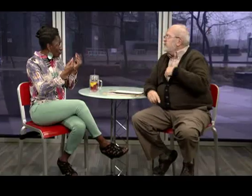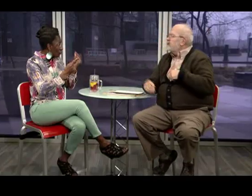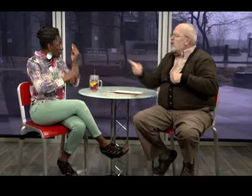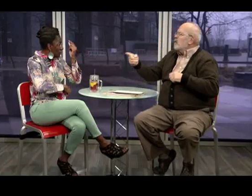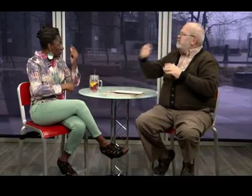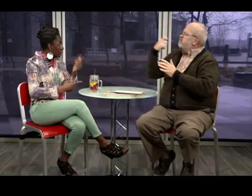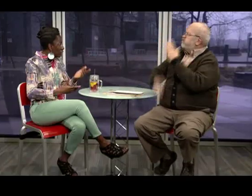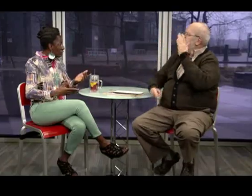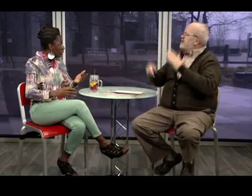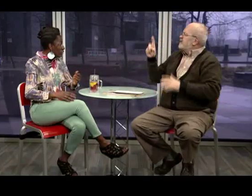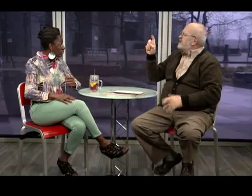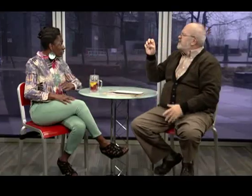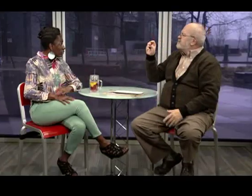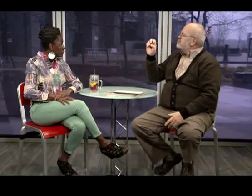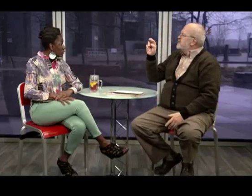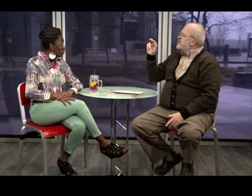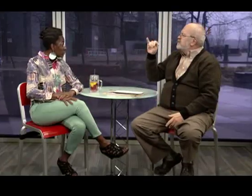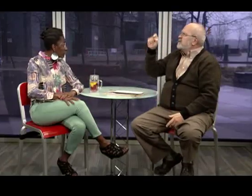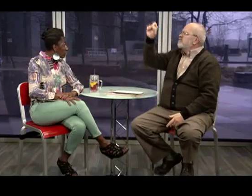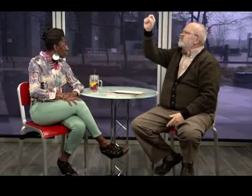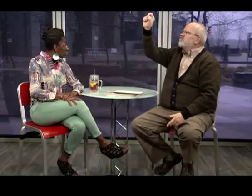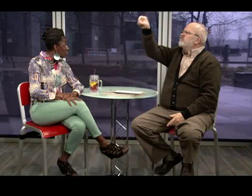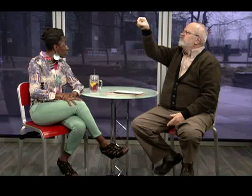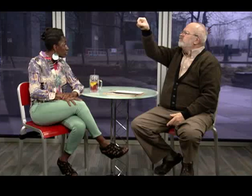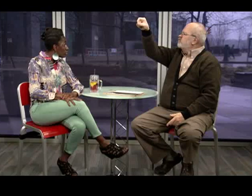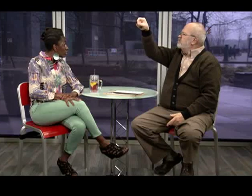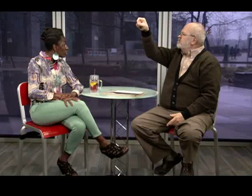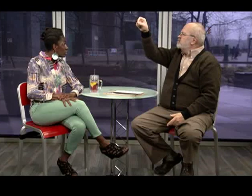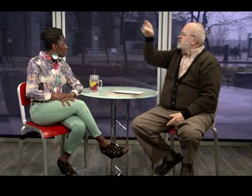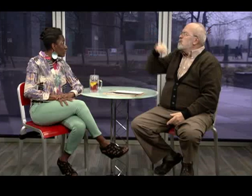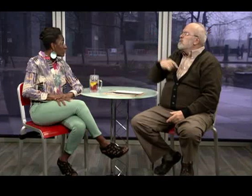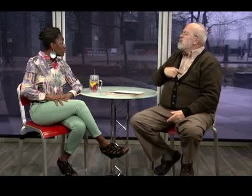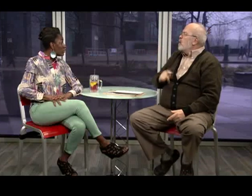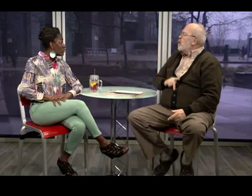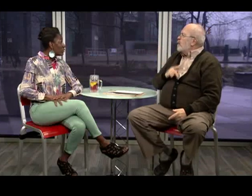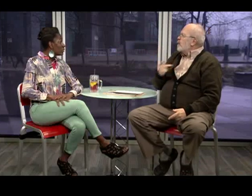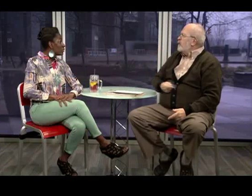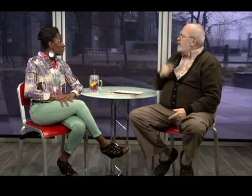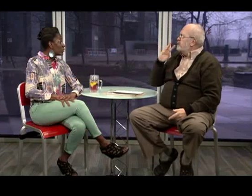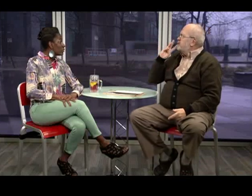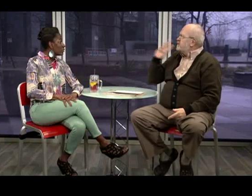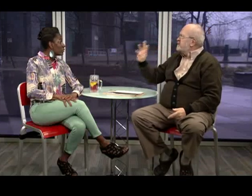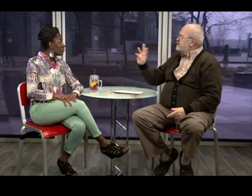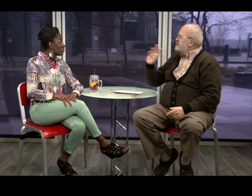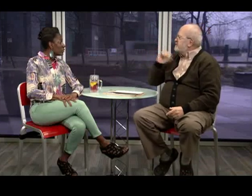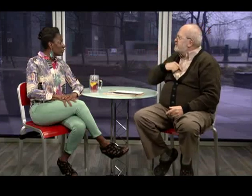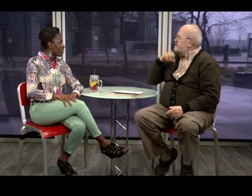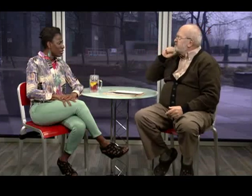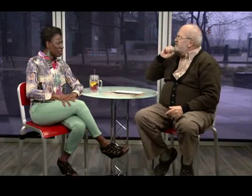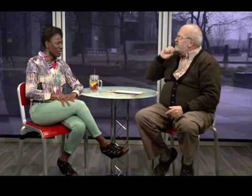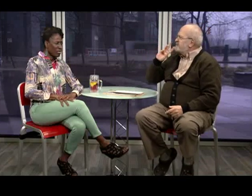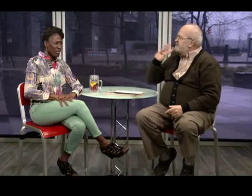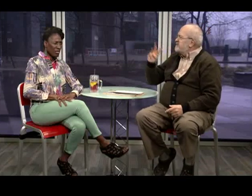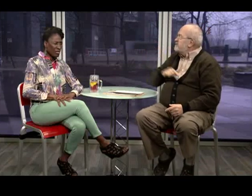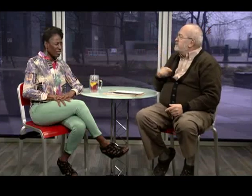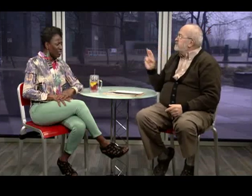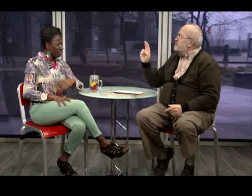What kind of punishment? We would get demerits. And, you know, at 6 years old, getting demerits was